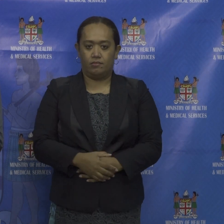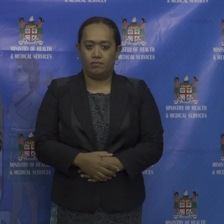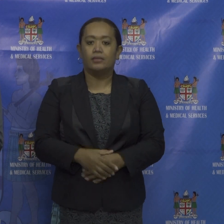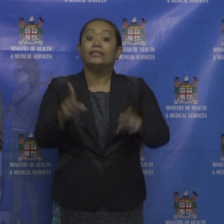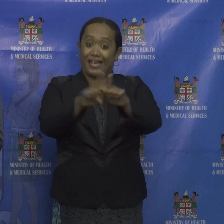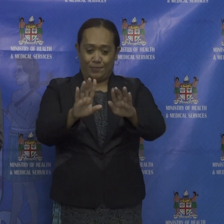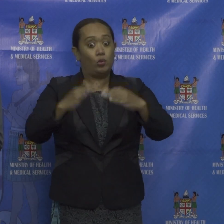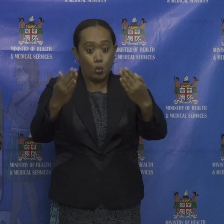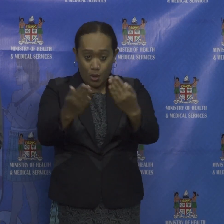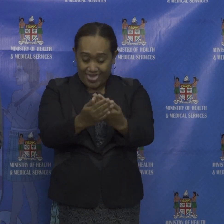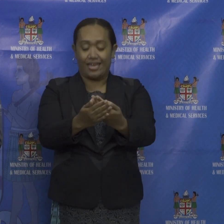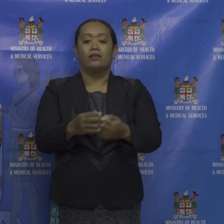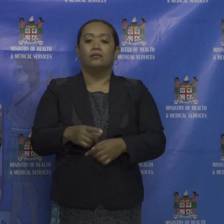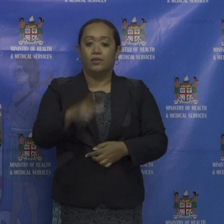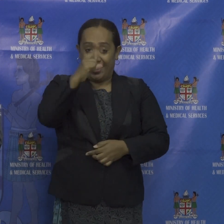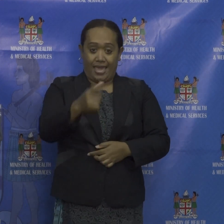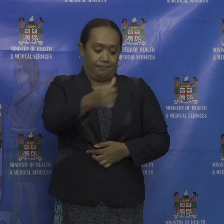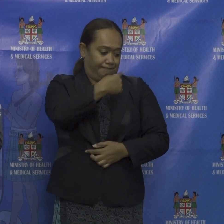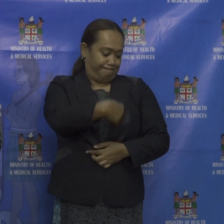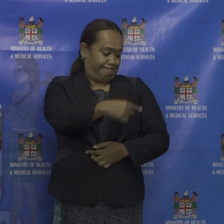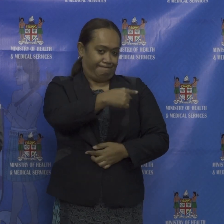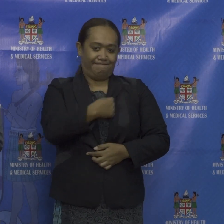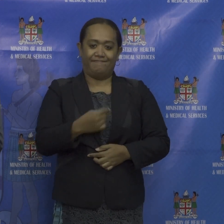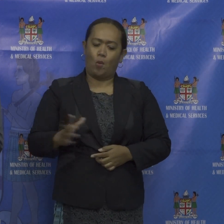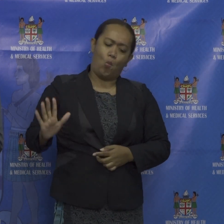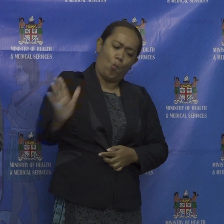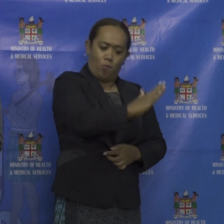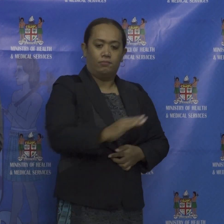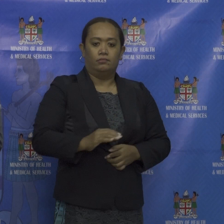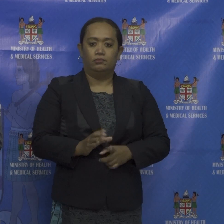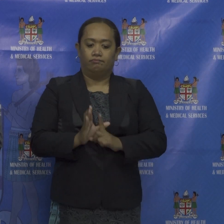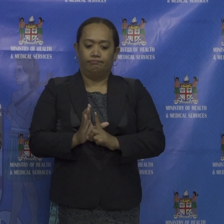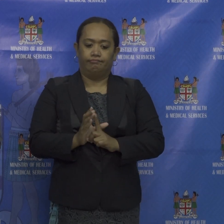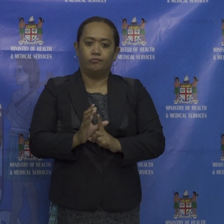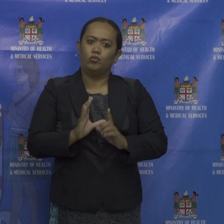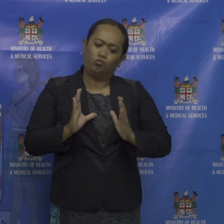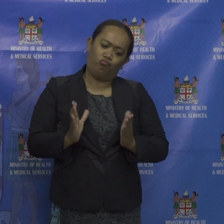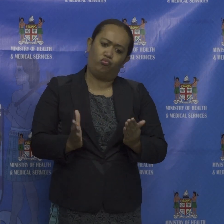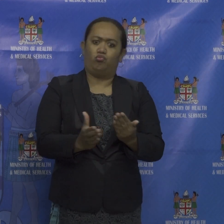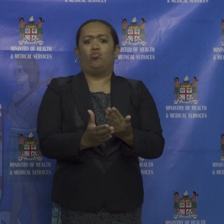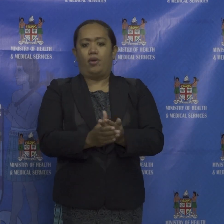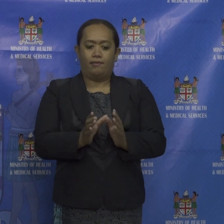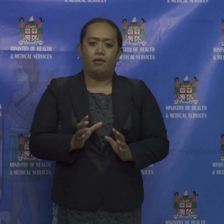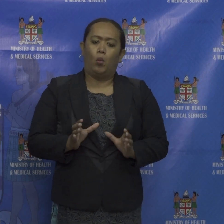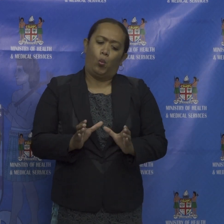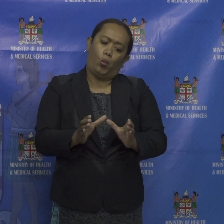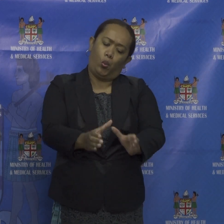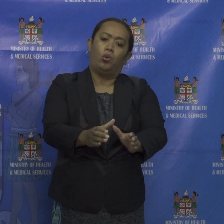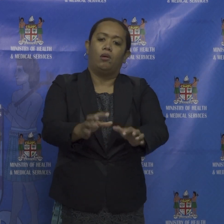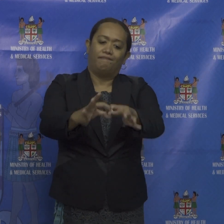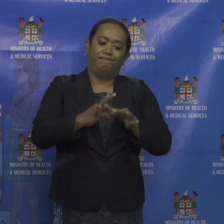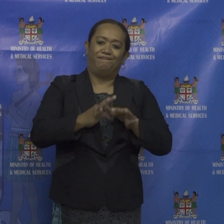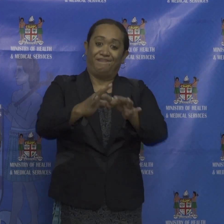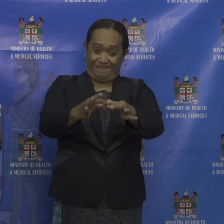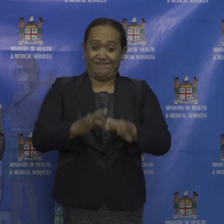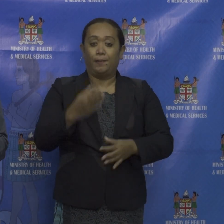And together, as that commitment carries across the country, all of us can spare Fiji from further heartbreak of losing more patients to this